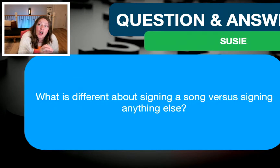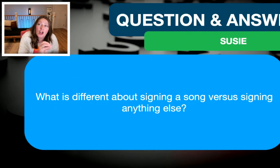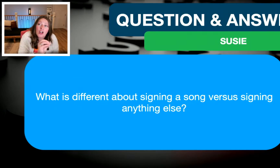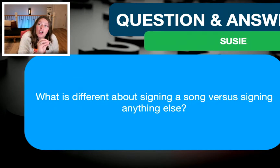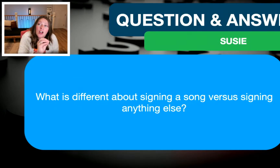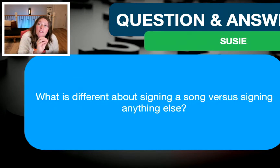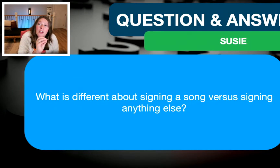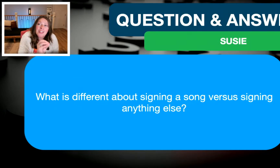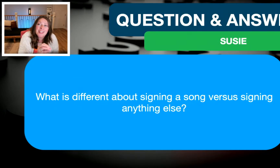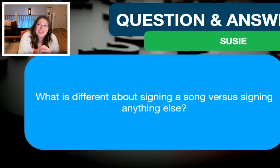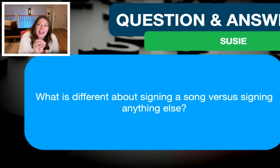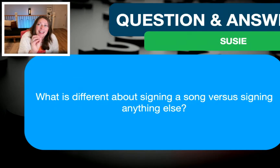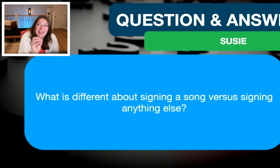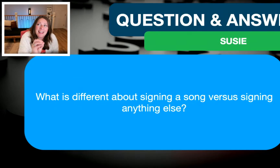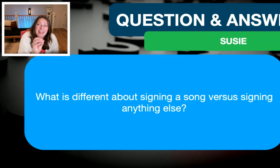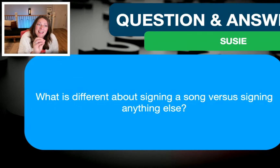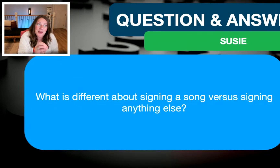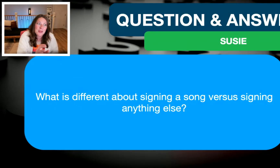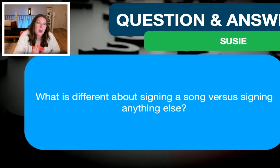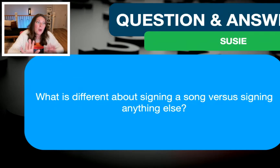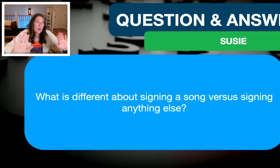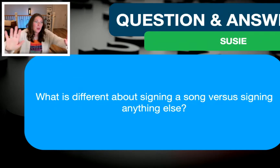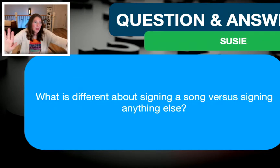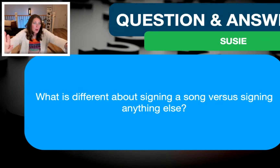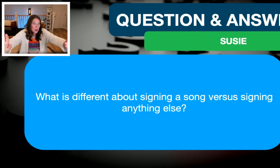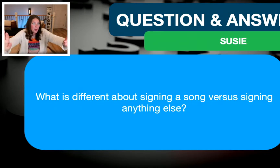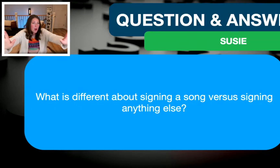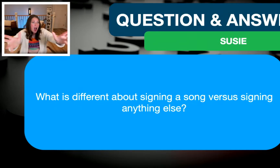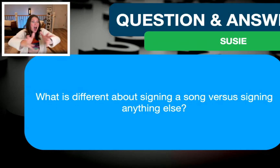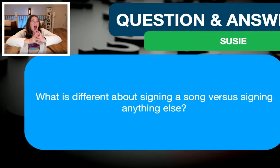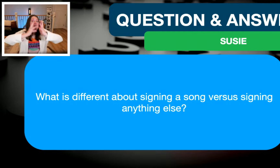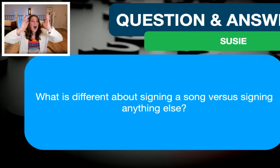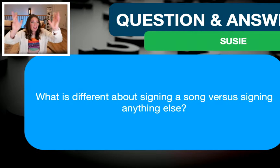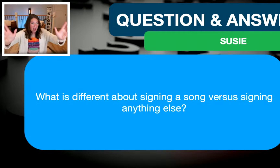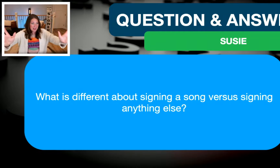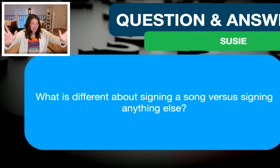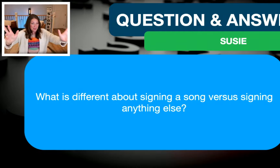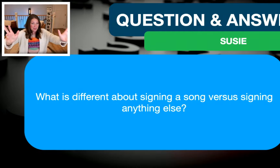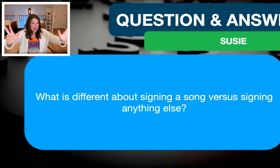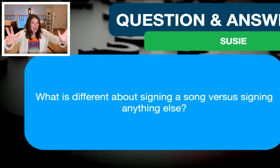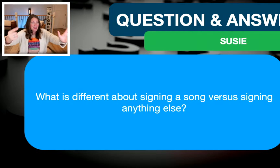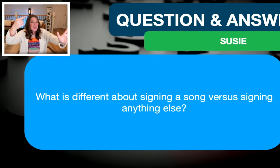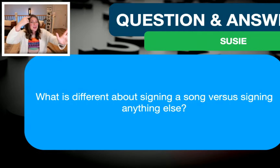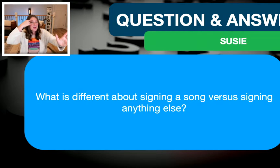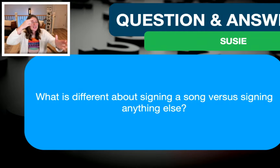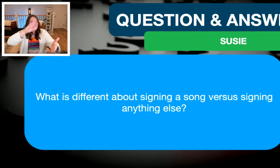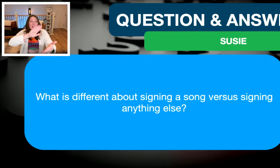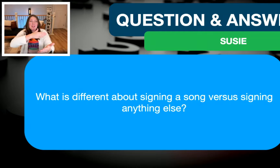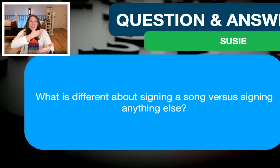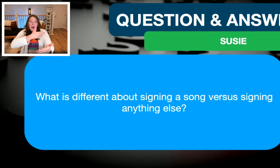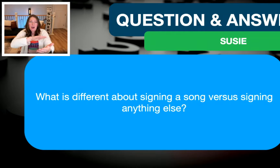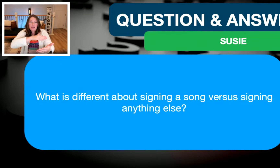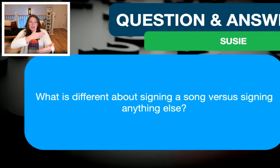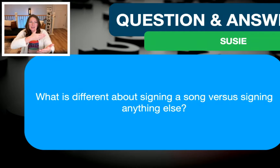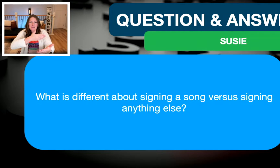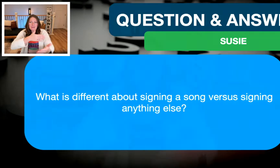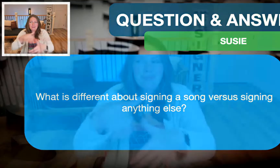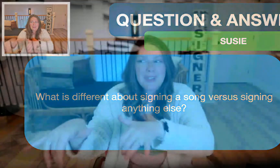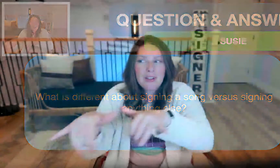song versus signing anything else? Whew, a lot, okay? You have to think of songs, they're